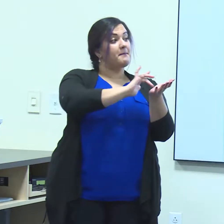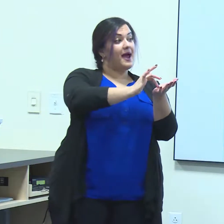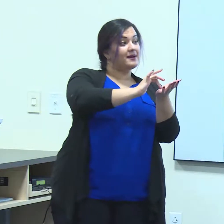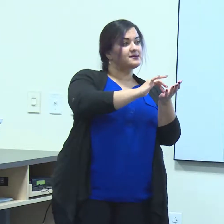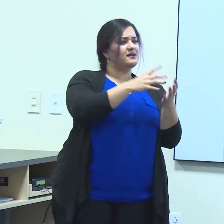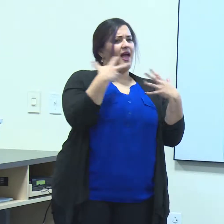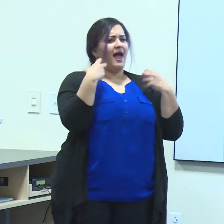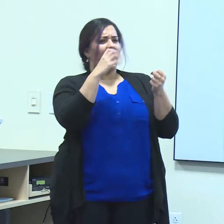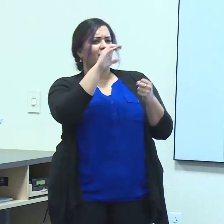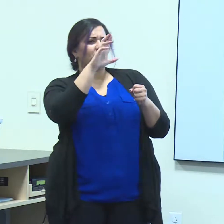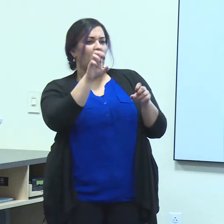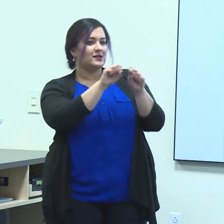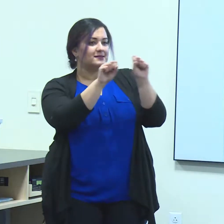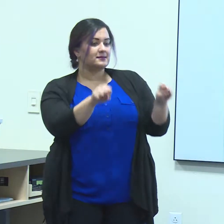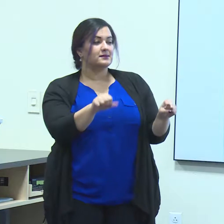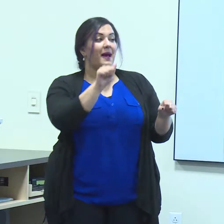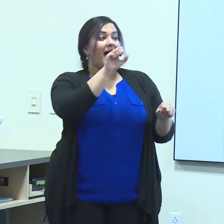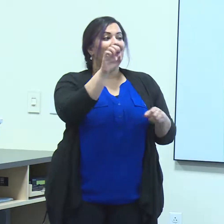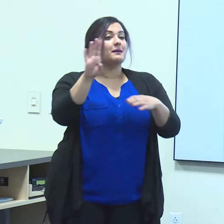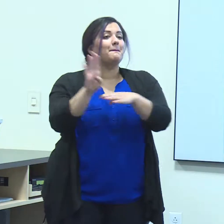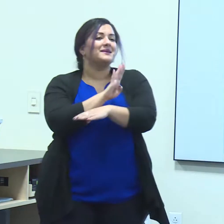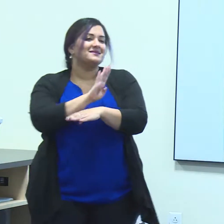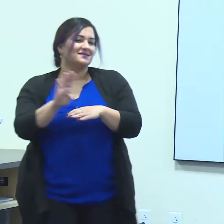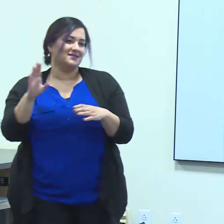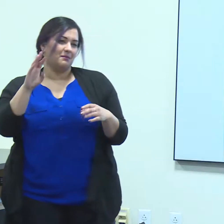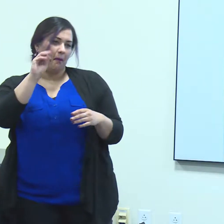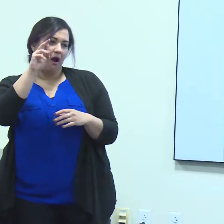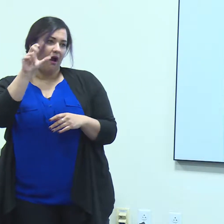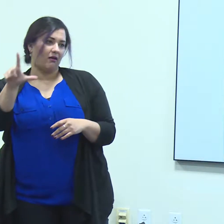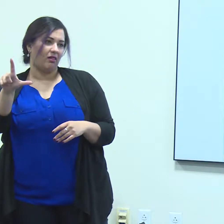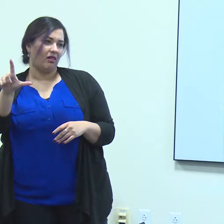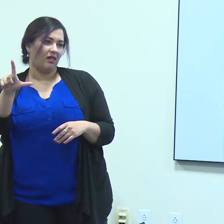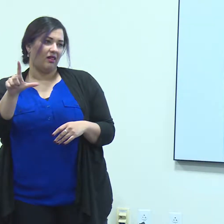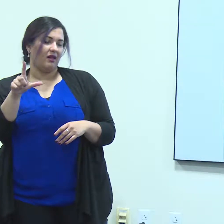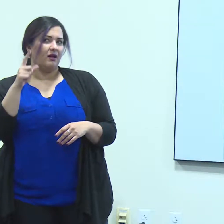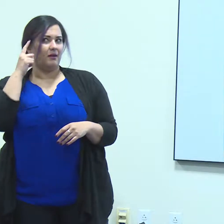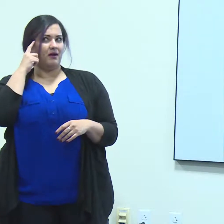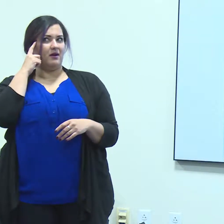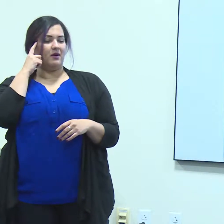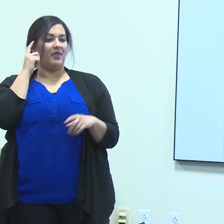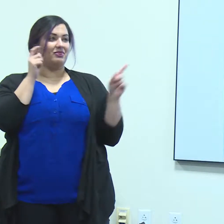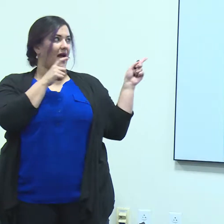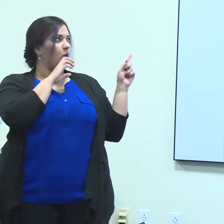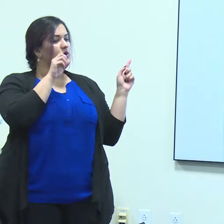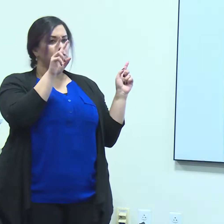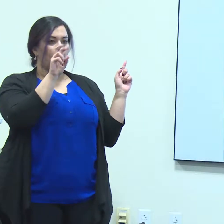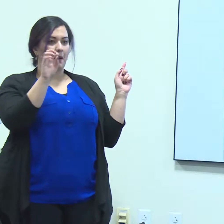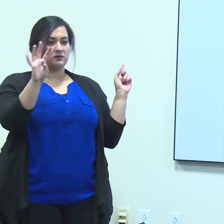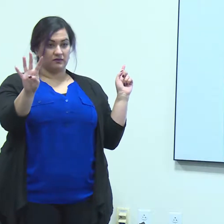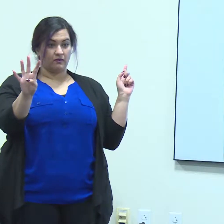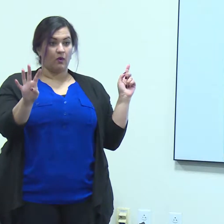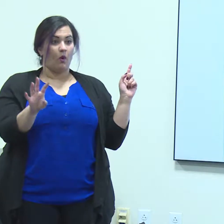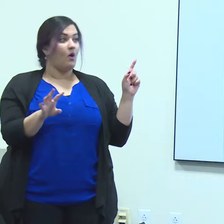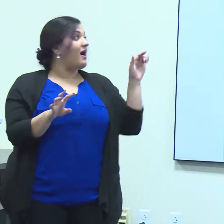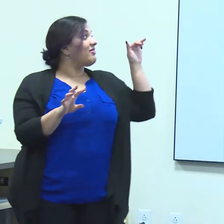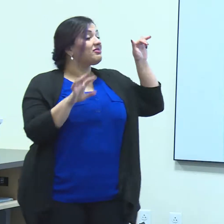So medical and healthcare systems kind of use a business model. This was in 2004. At that time I